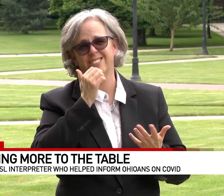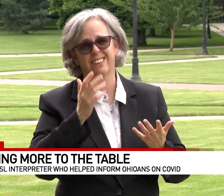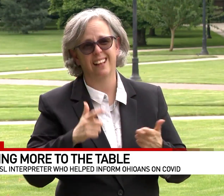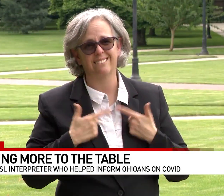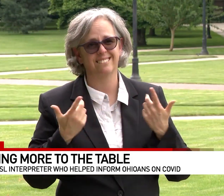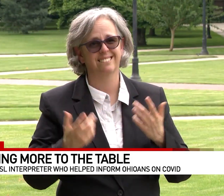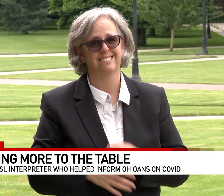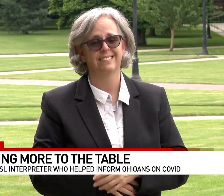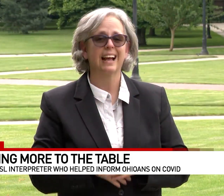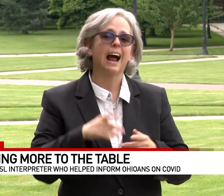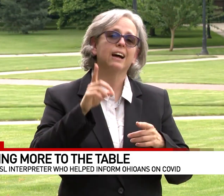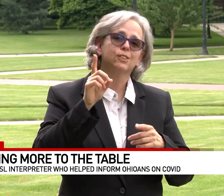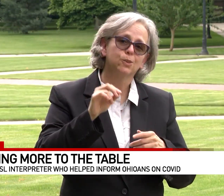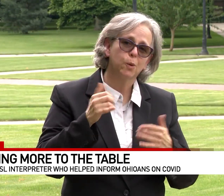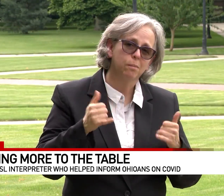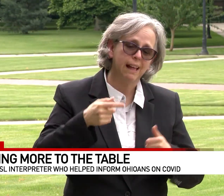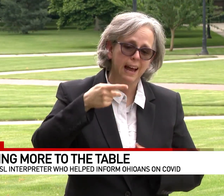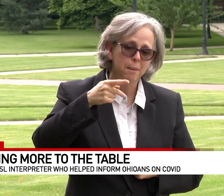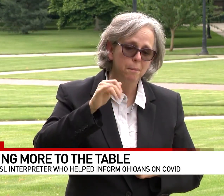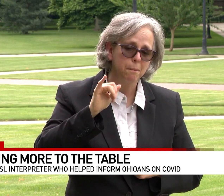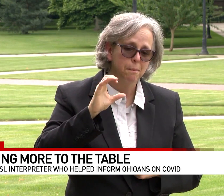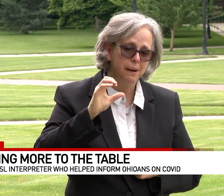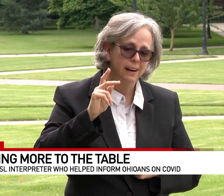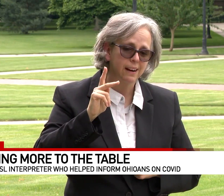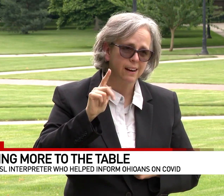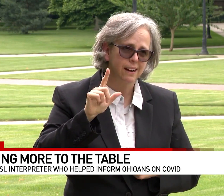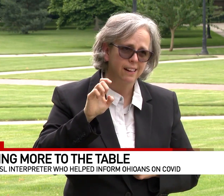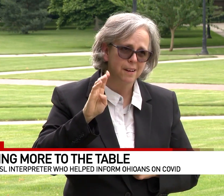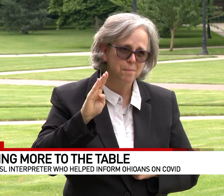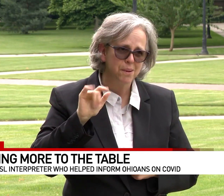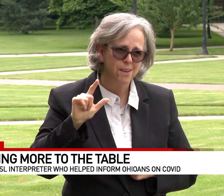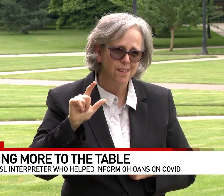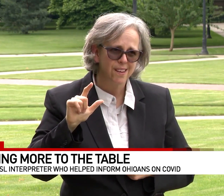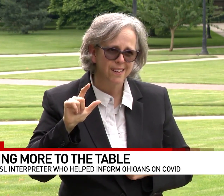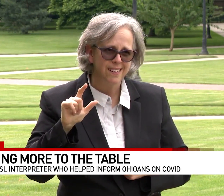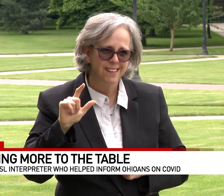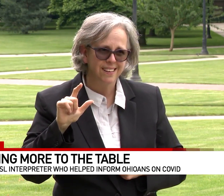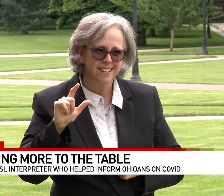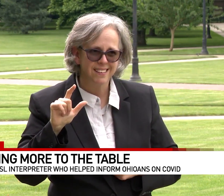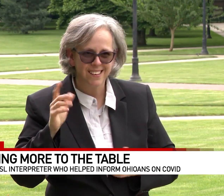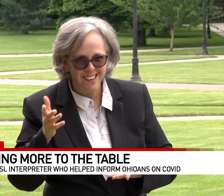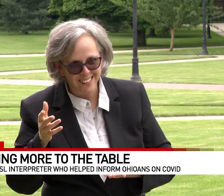an interpreter when I'm not teaching. I also am an avid pickleball player.